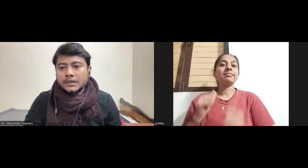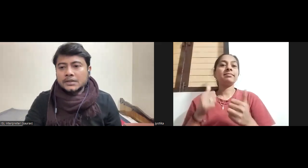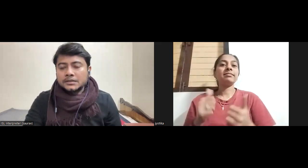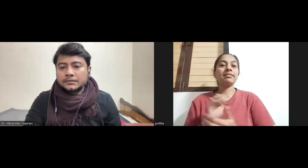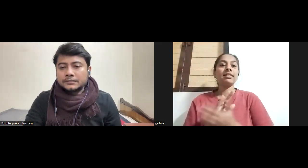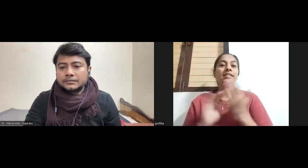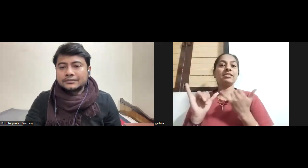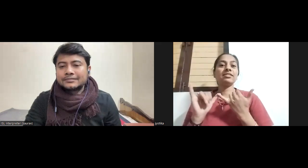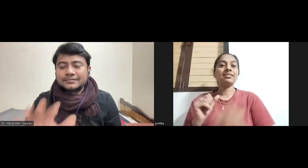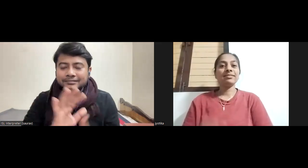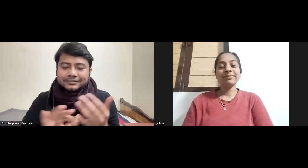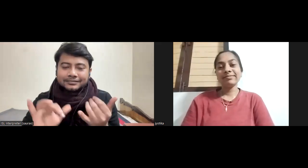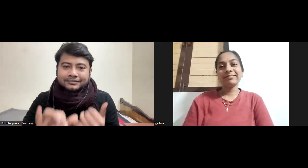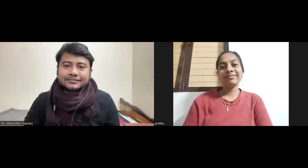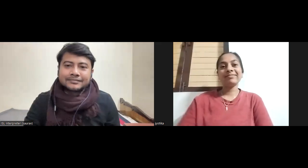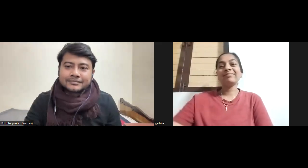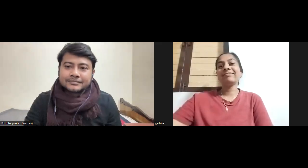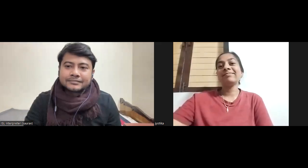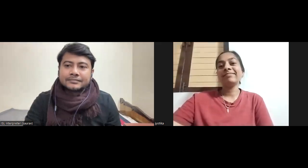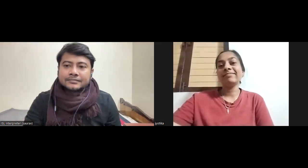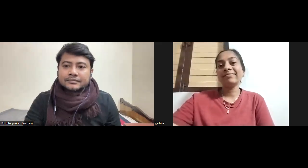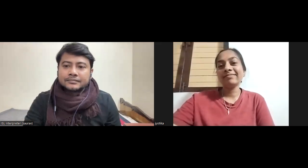Clear, Mataji. Hare Krishna.